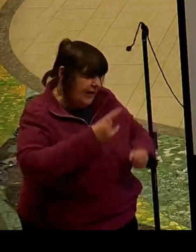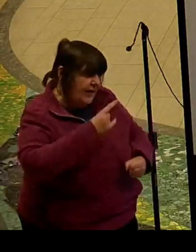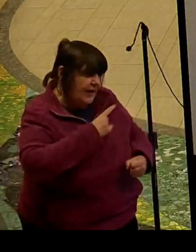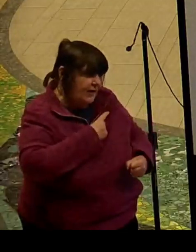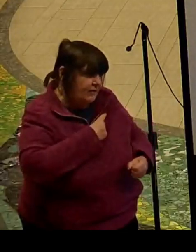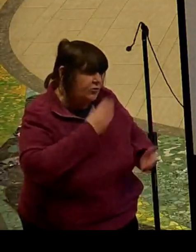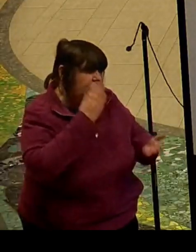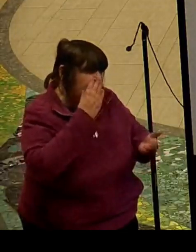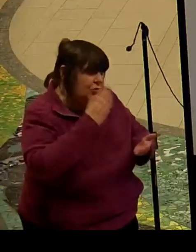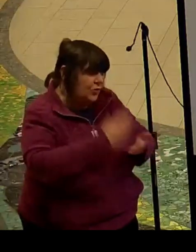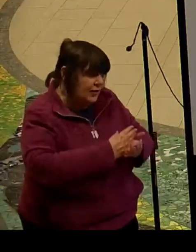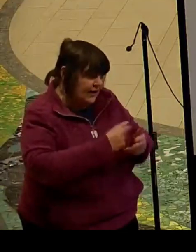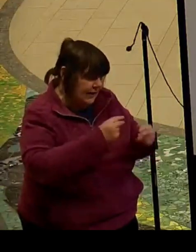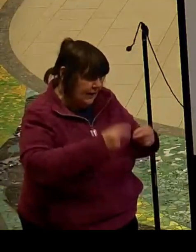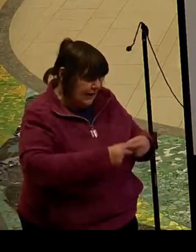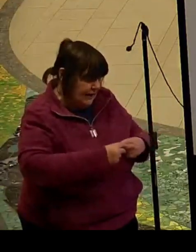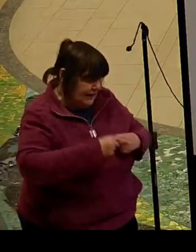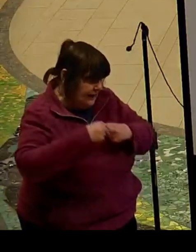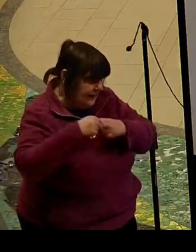Thank you.